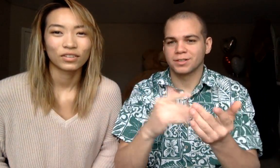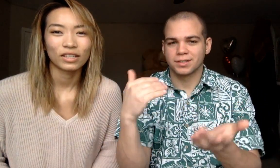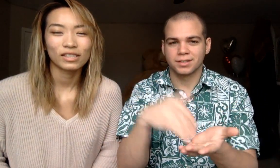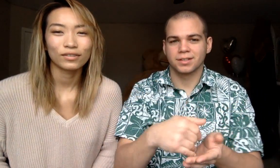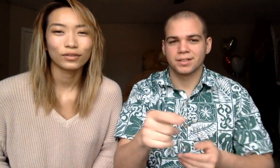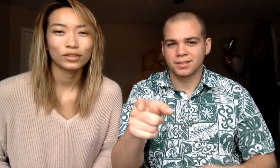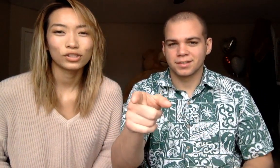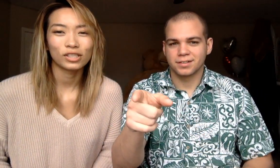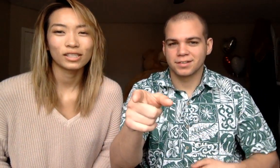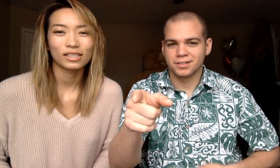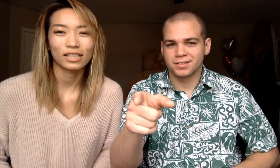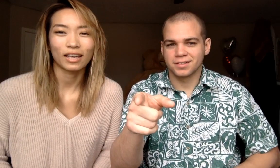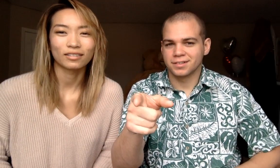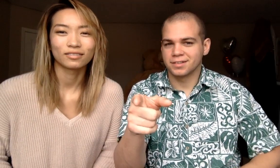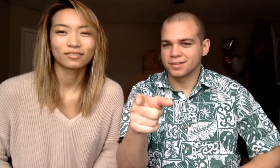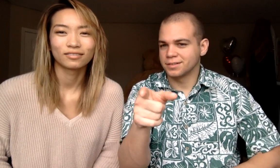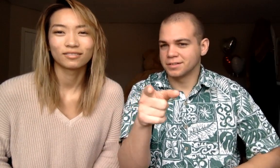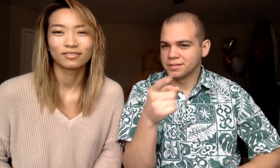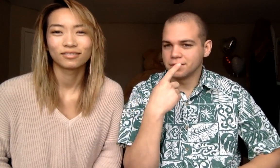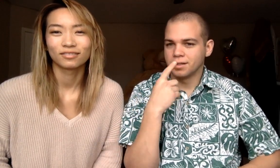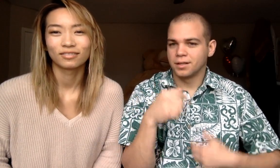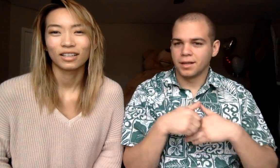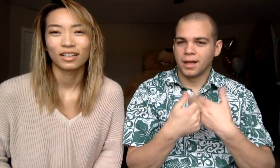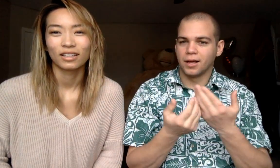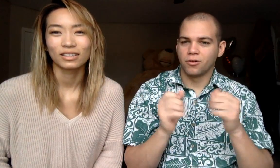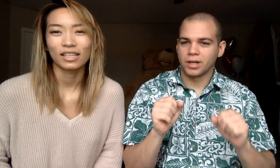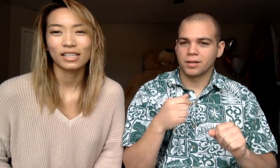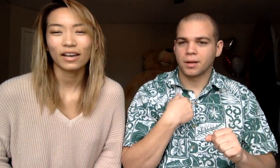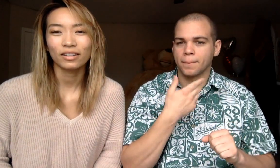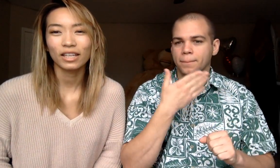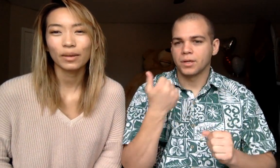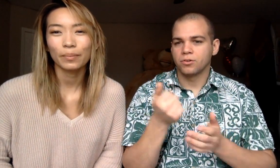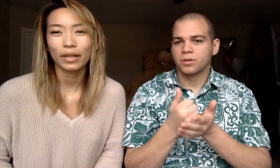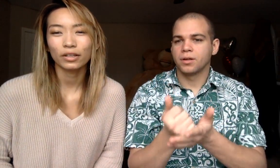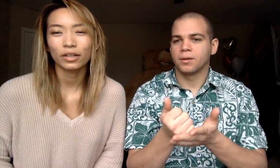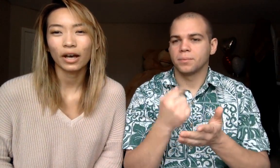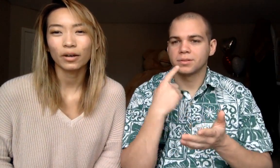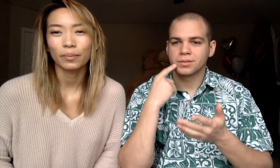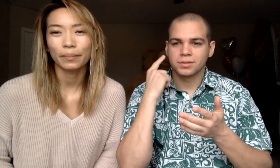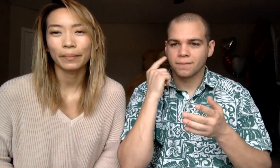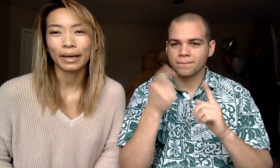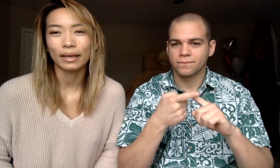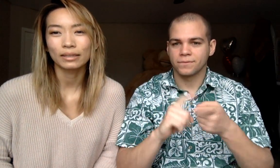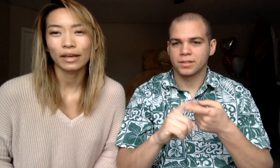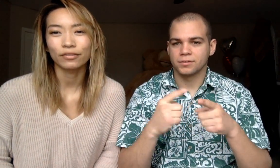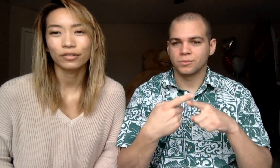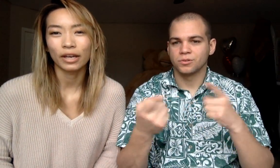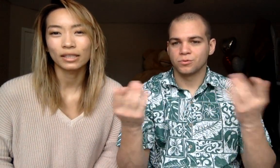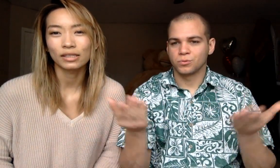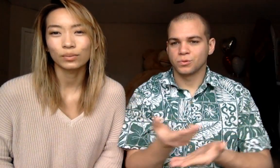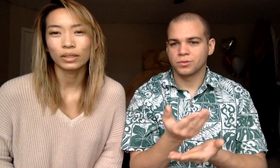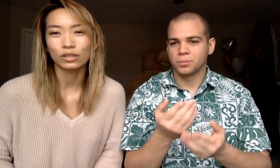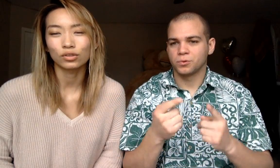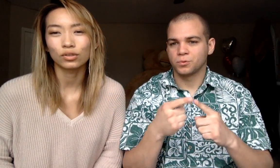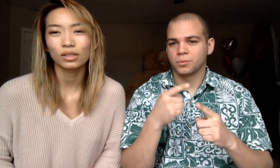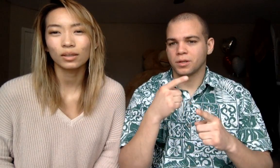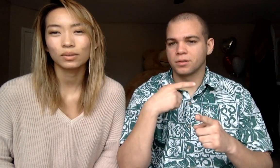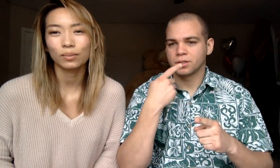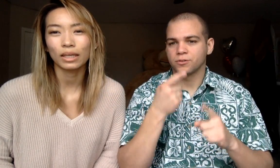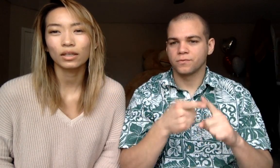Crazy for Jesus again. Says, how can I better help my deaf friends when introducing them to my hearing